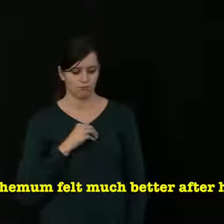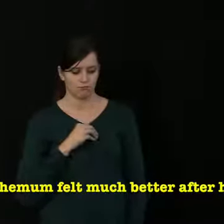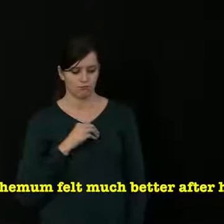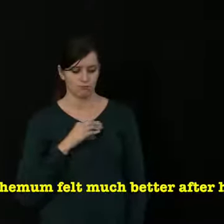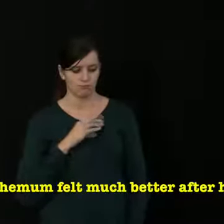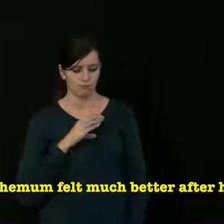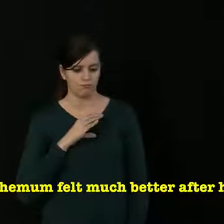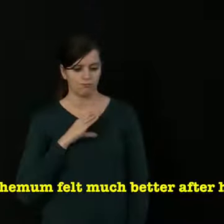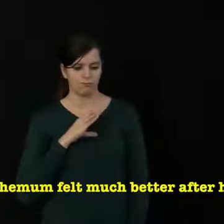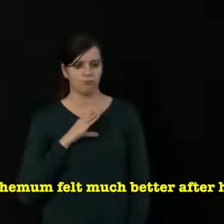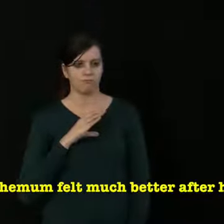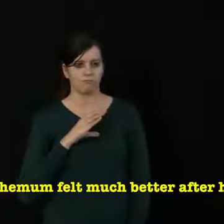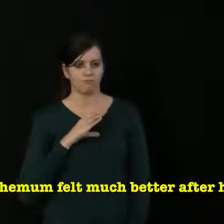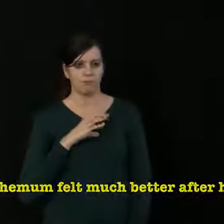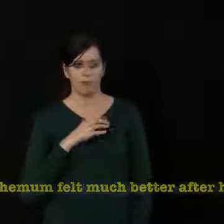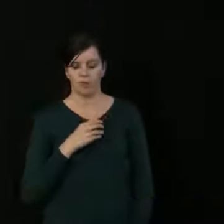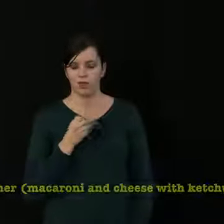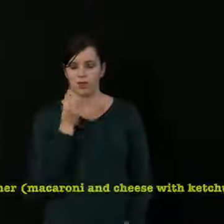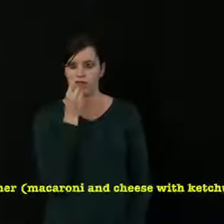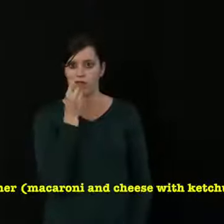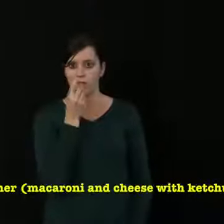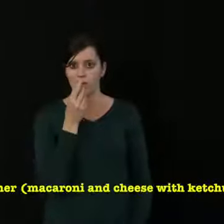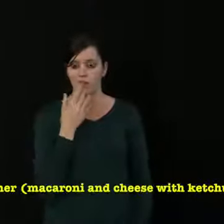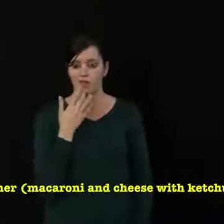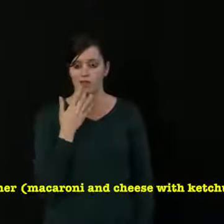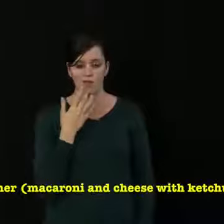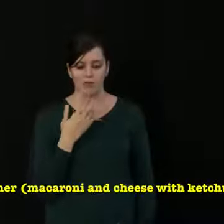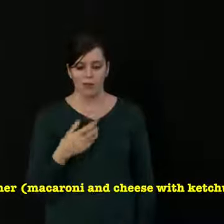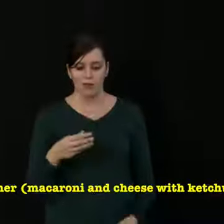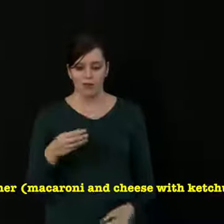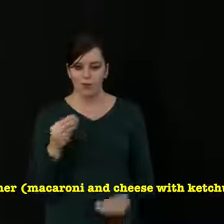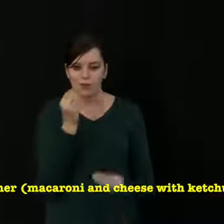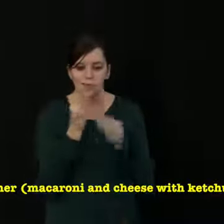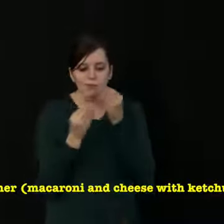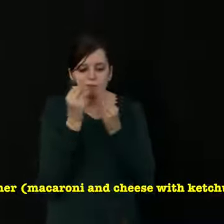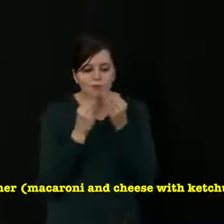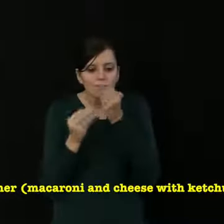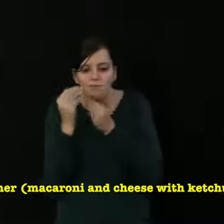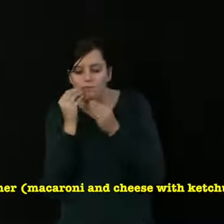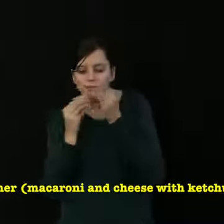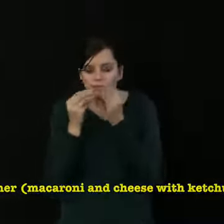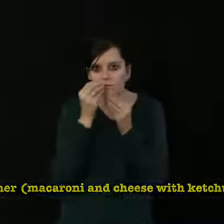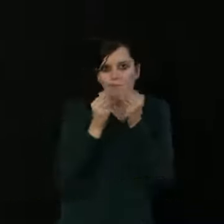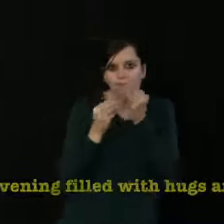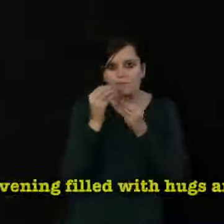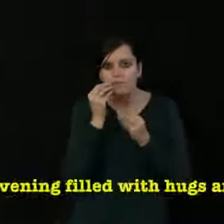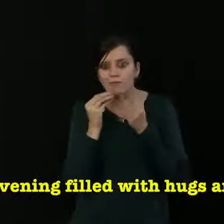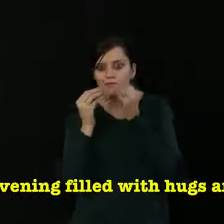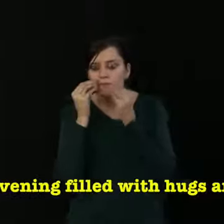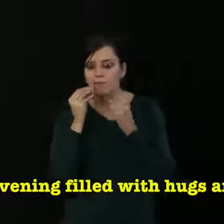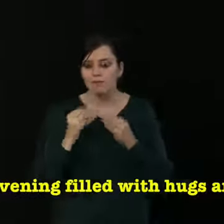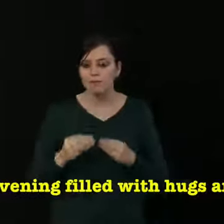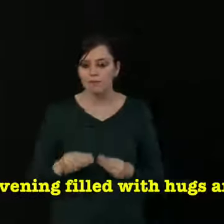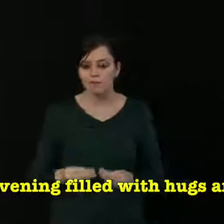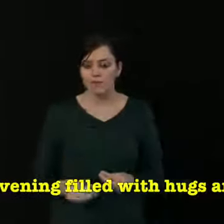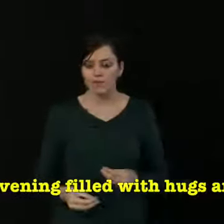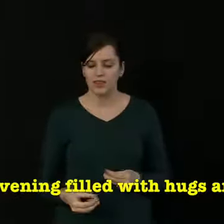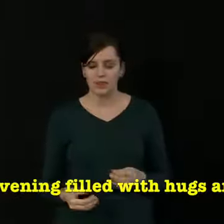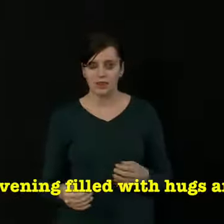Chrysanthemum felt much better after her favorite dinner, macaroni and cheese with ketchup, and an evening filled with